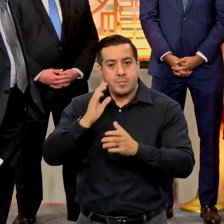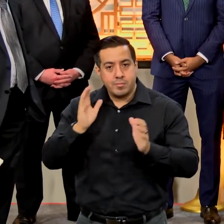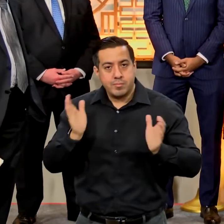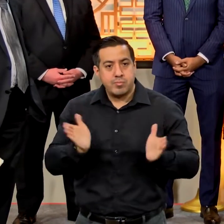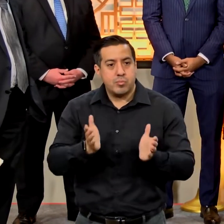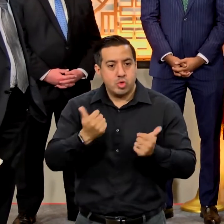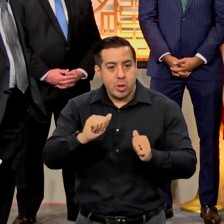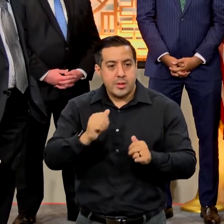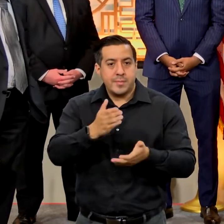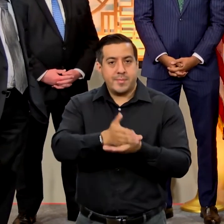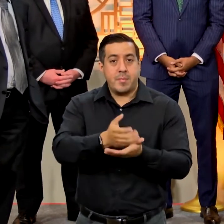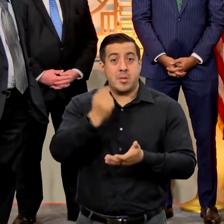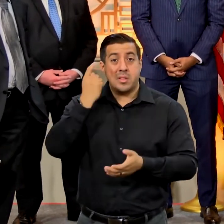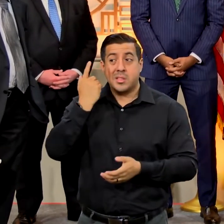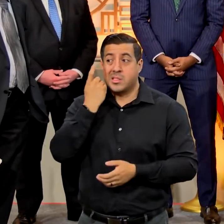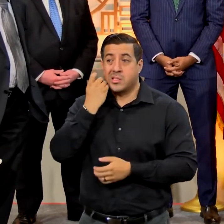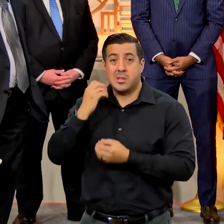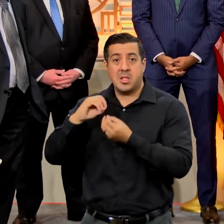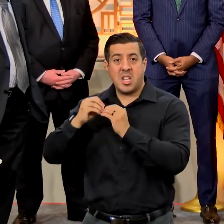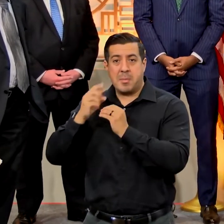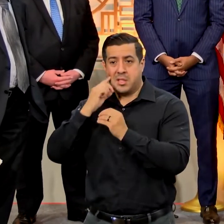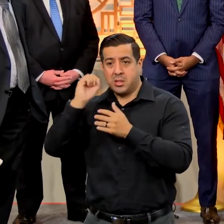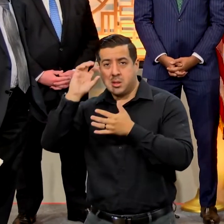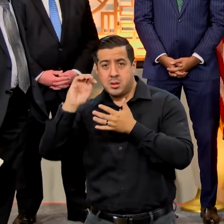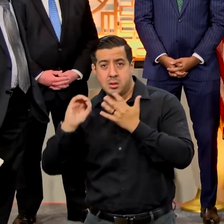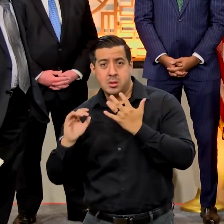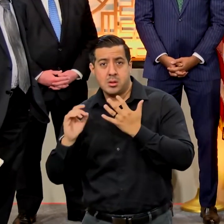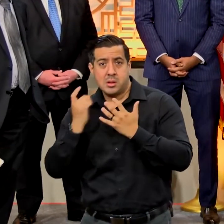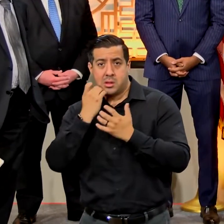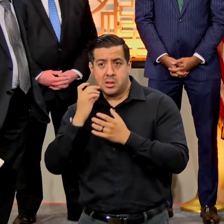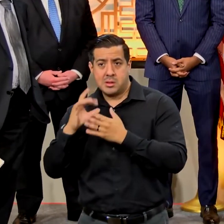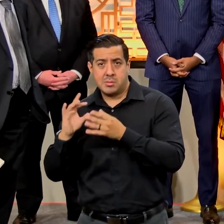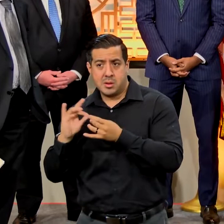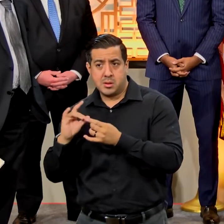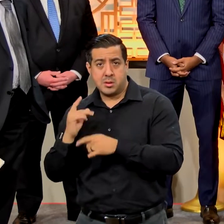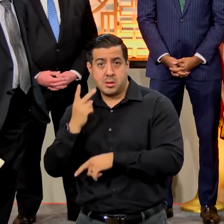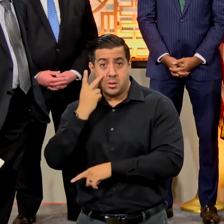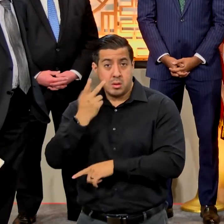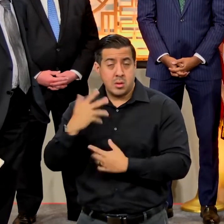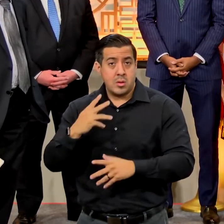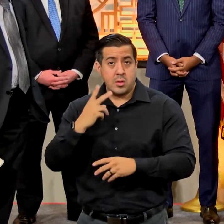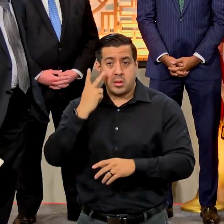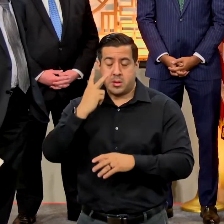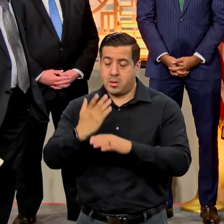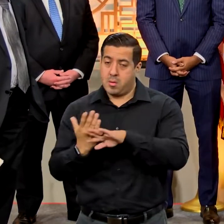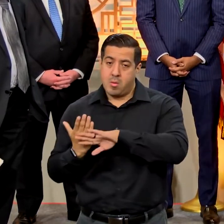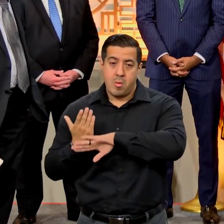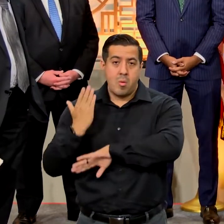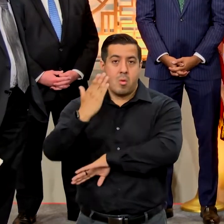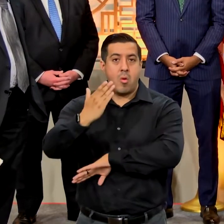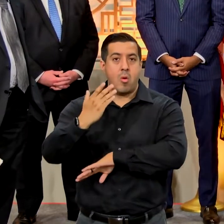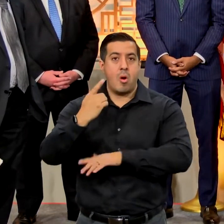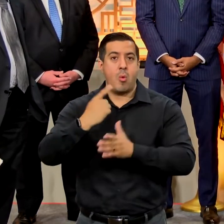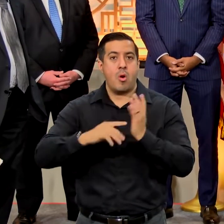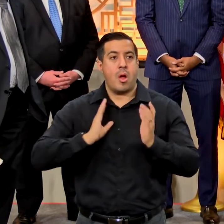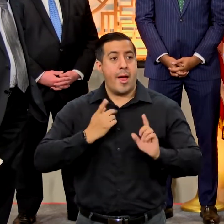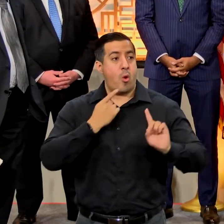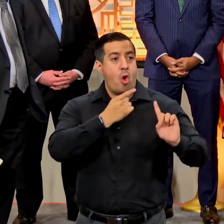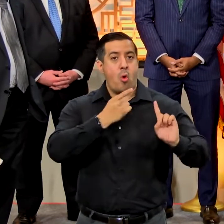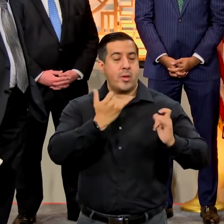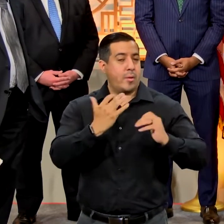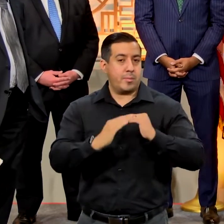the numbers that the mayor has already mentioned, overshooting where we thought we would